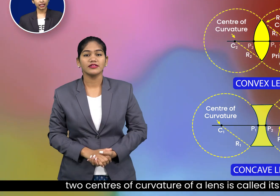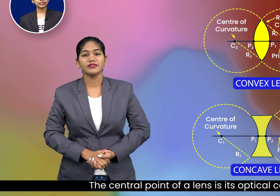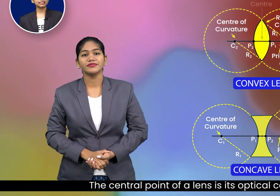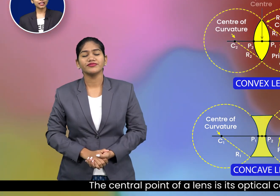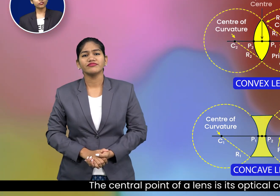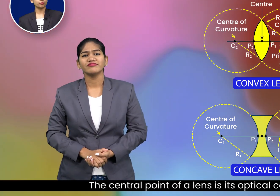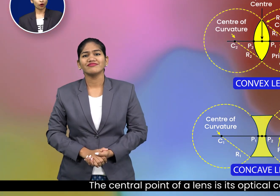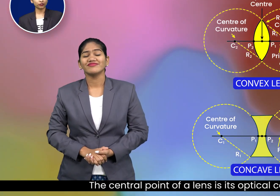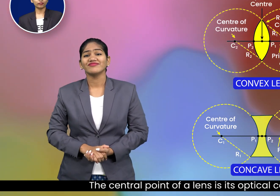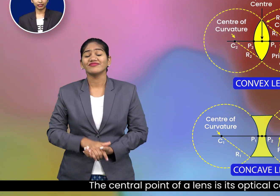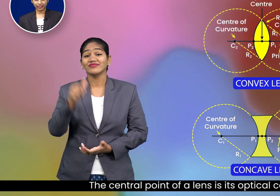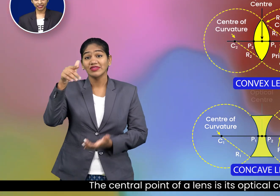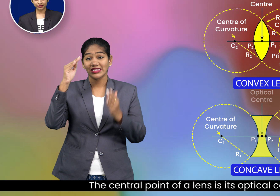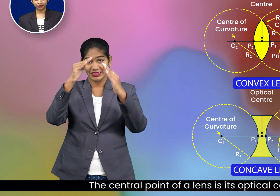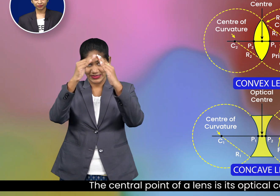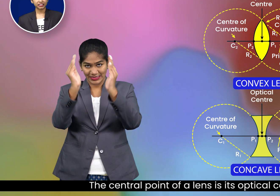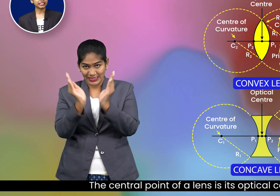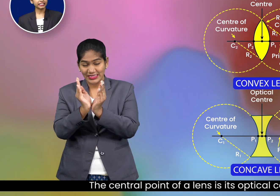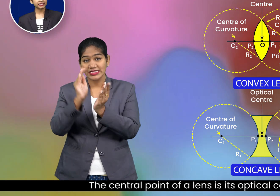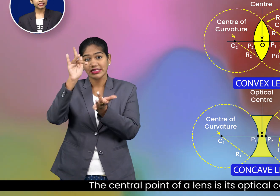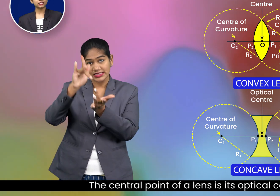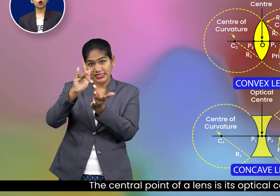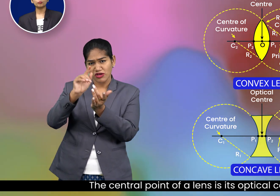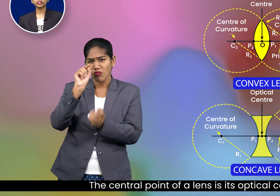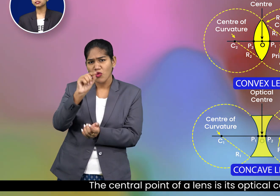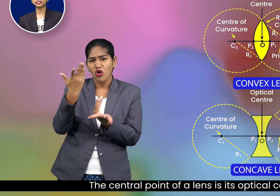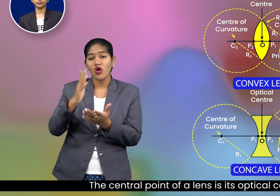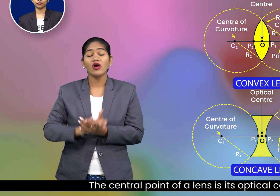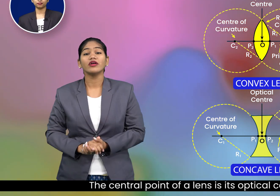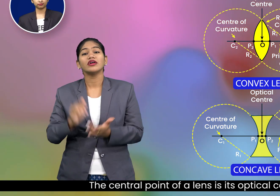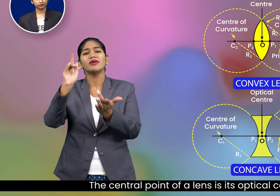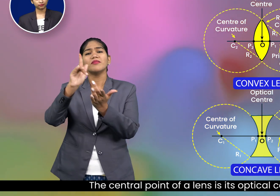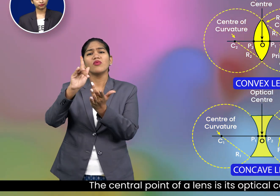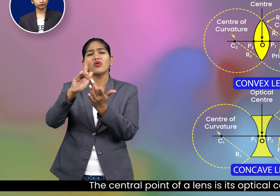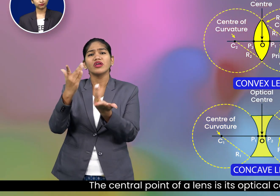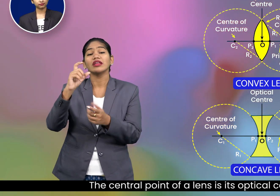The central point of a lens is its optical center.